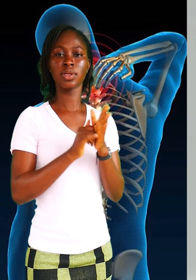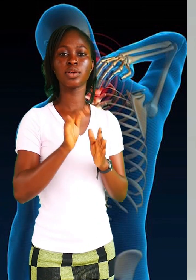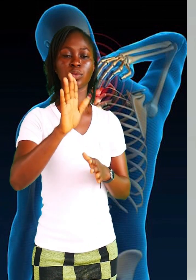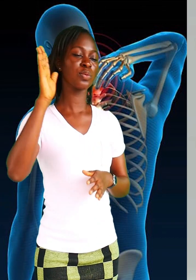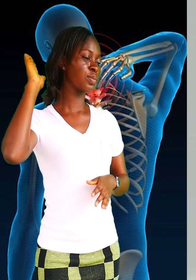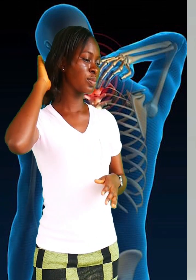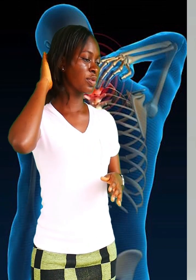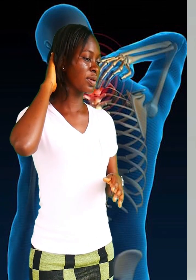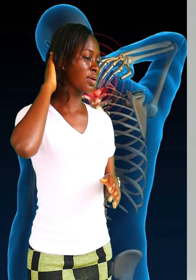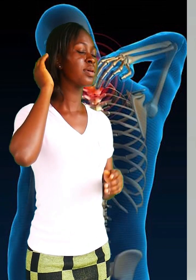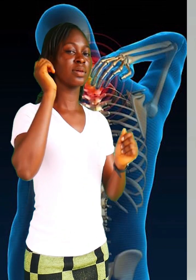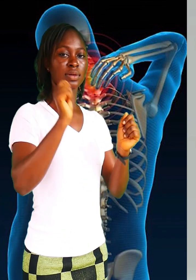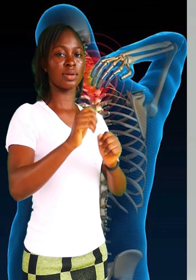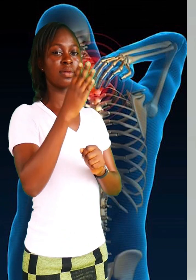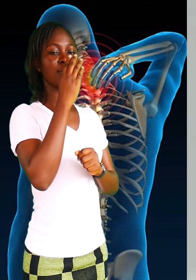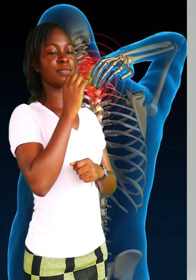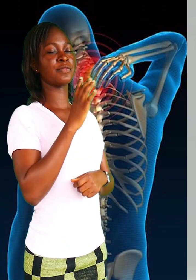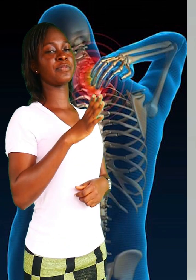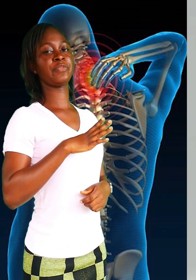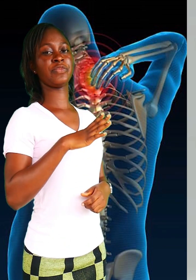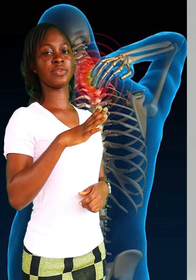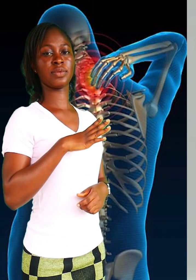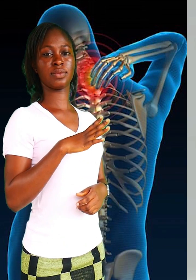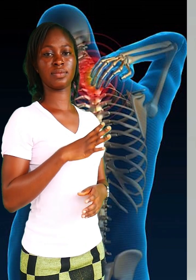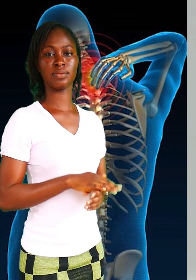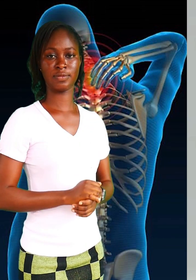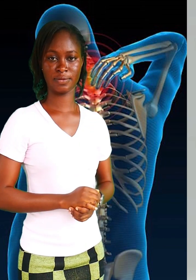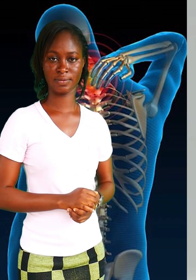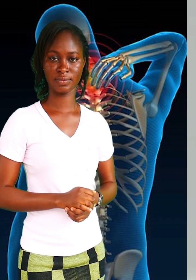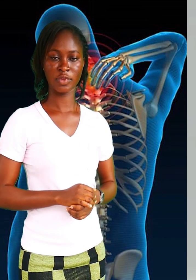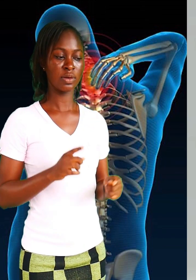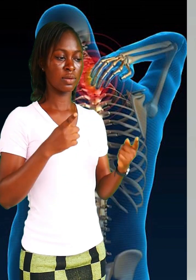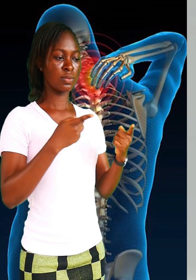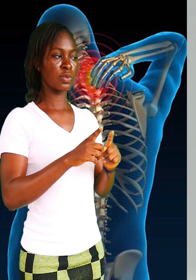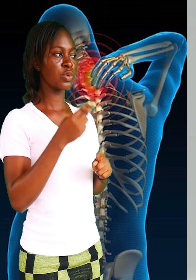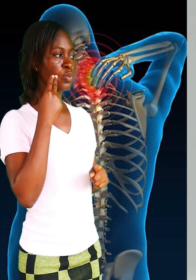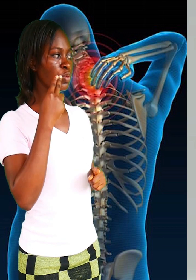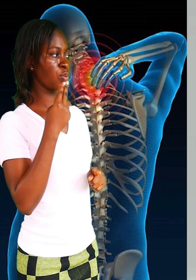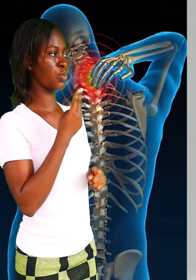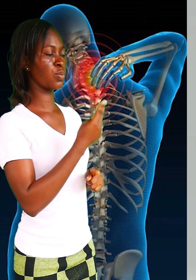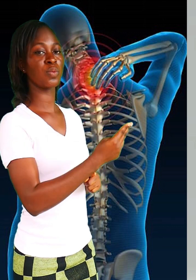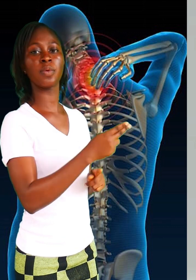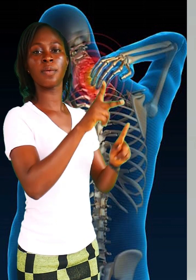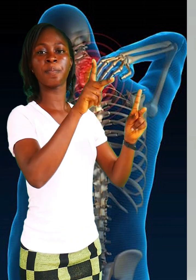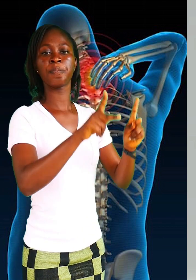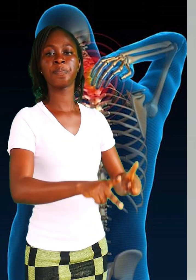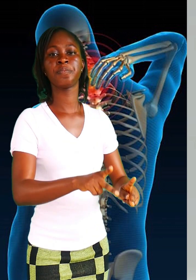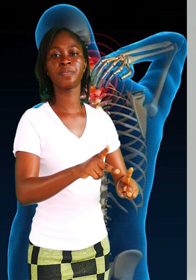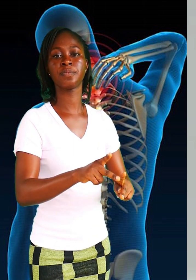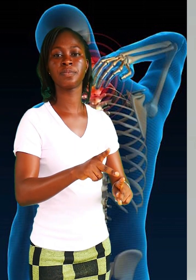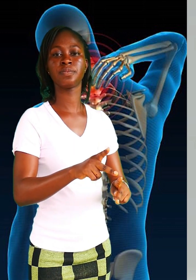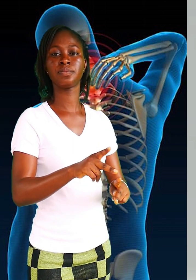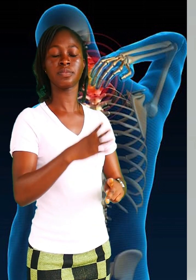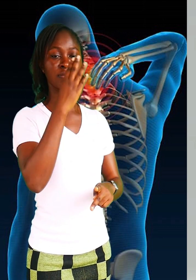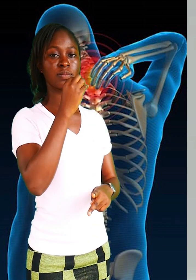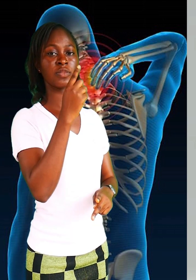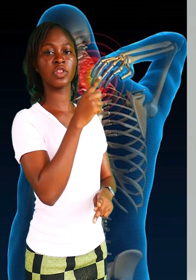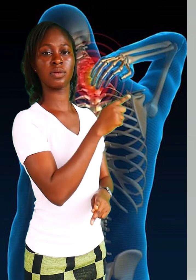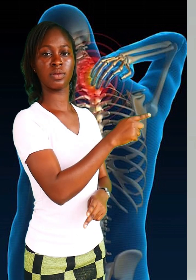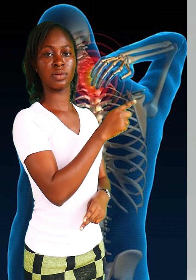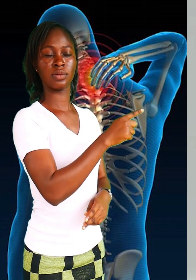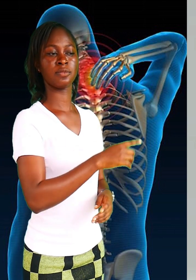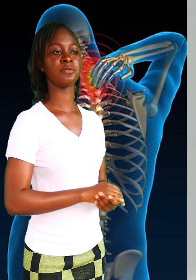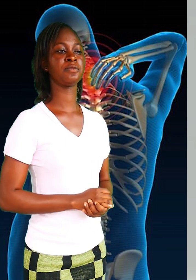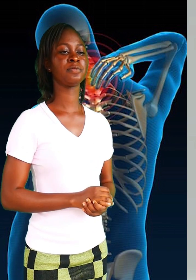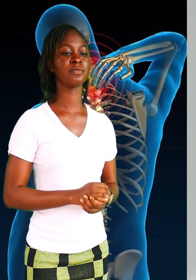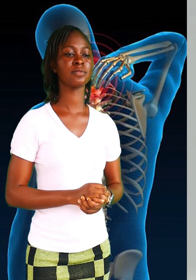kwohye san so na wo hwe nipa de oda so ho na ono susu ni sisi eji o ni bibia anhye ho e kire se